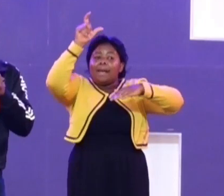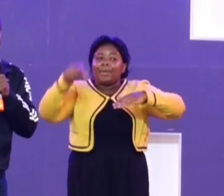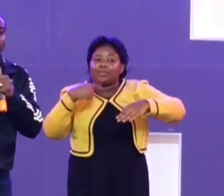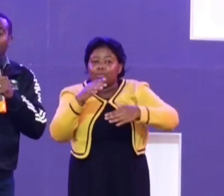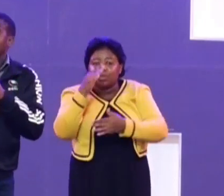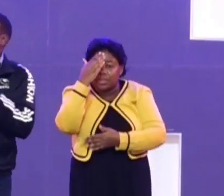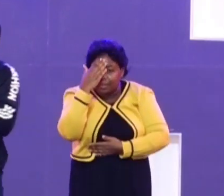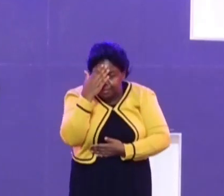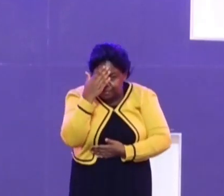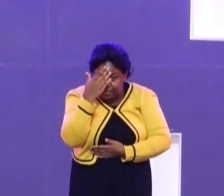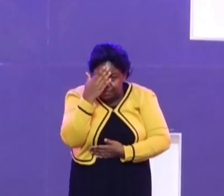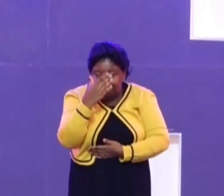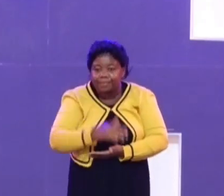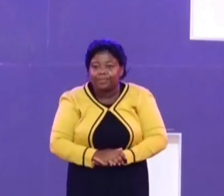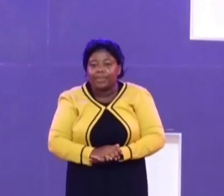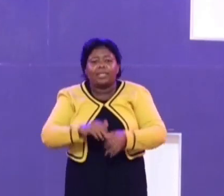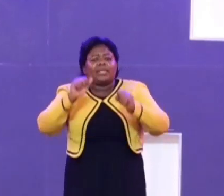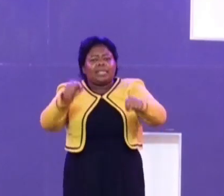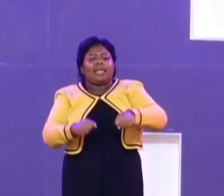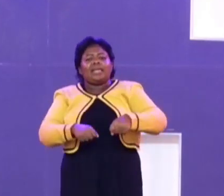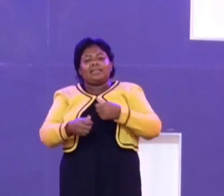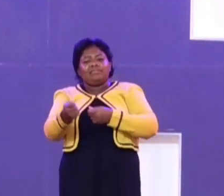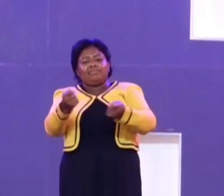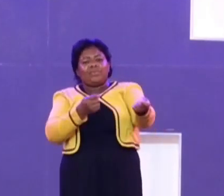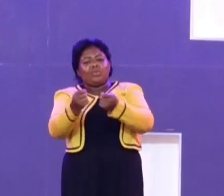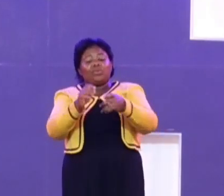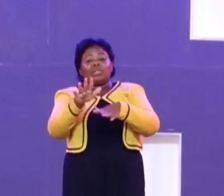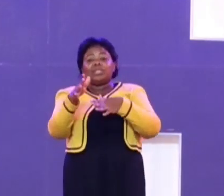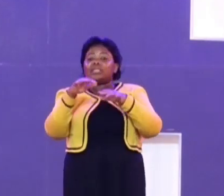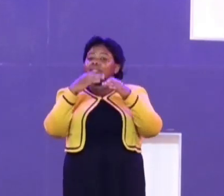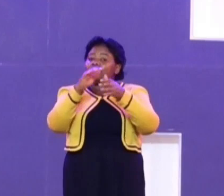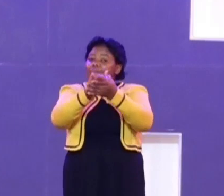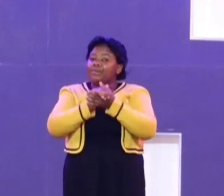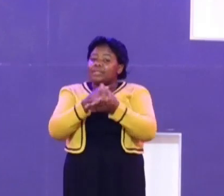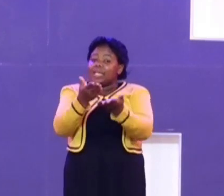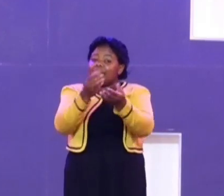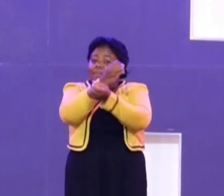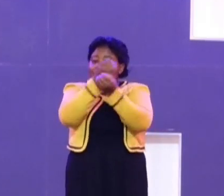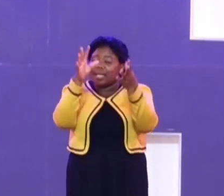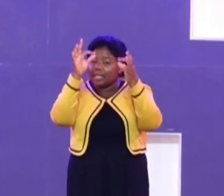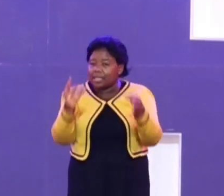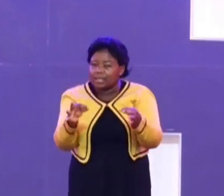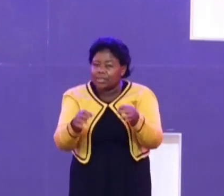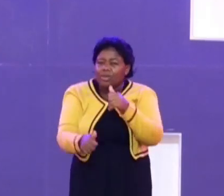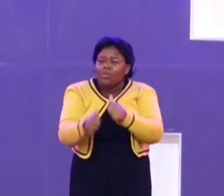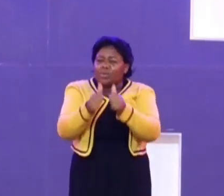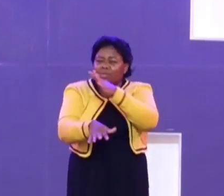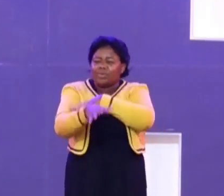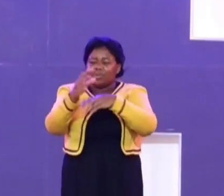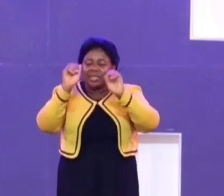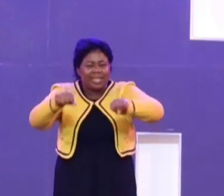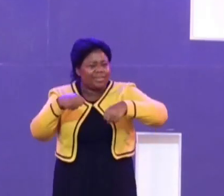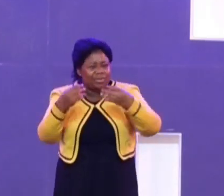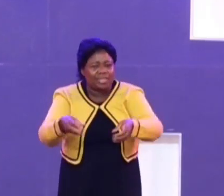waziza. Only a humble person. Yasobola kumanaging obufumbo. Can manage a marriage. Waliwe bintu. There are things. Mukama byatana bakuwa. Which